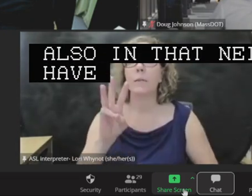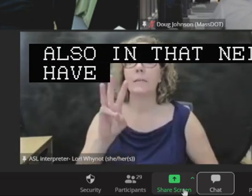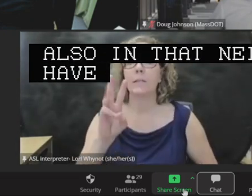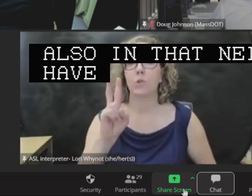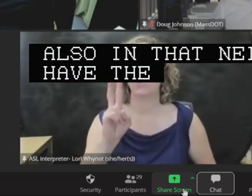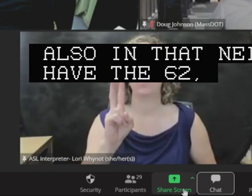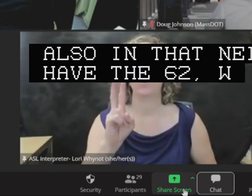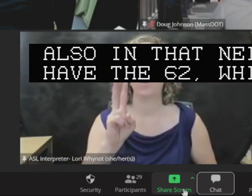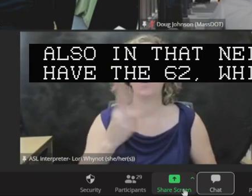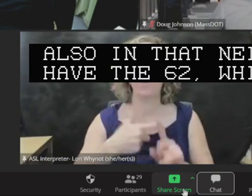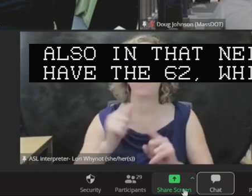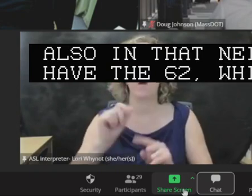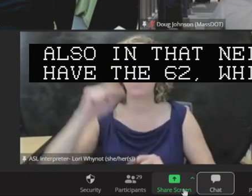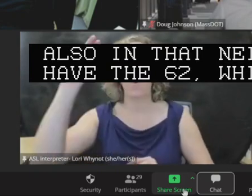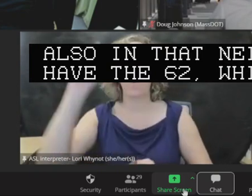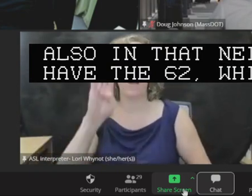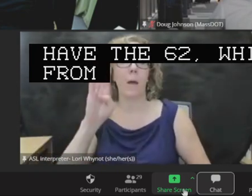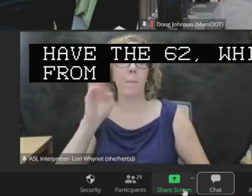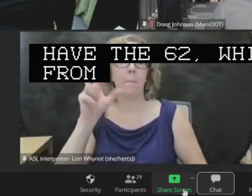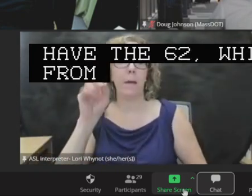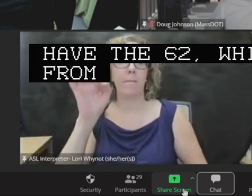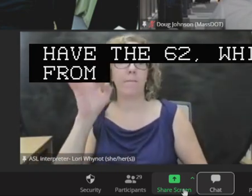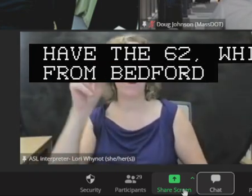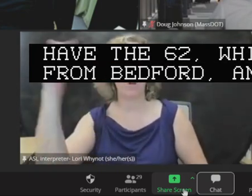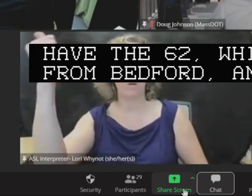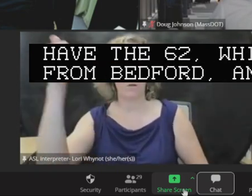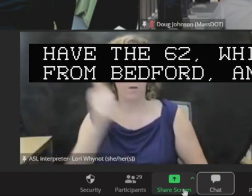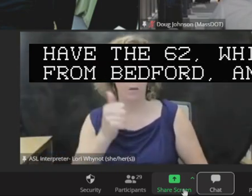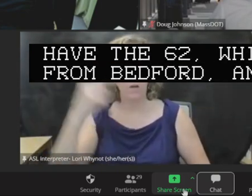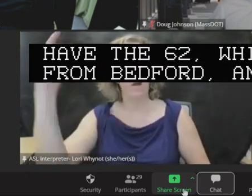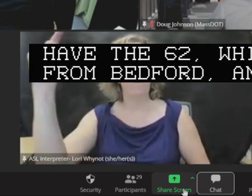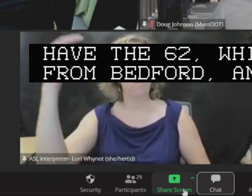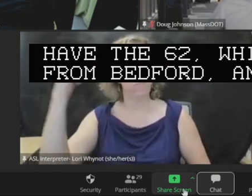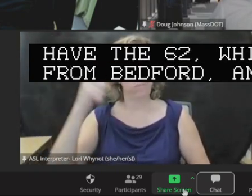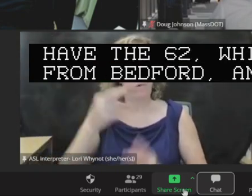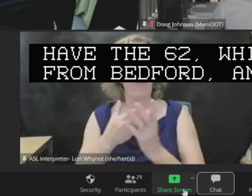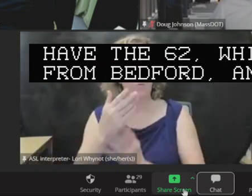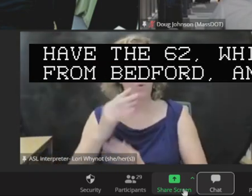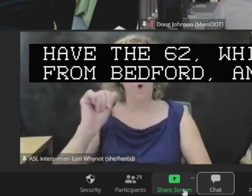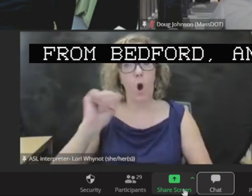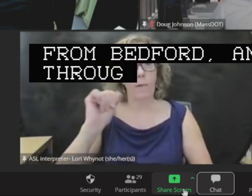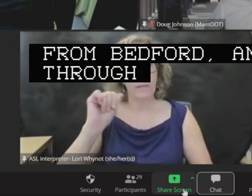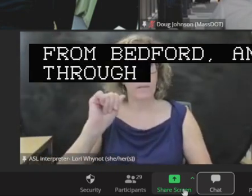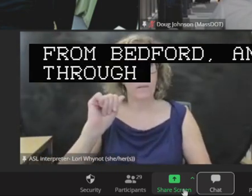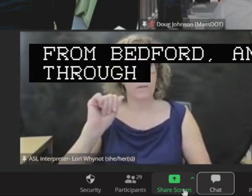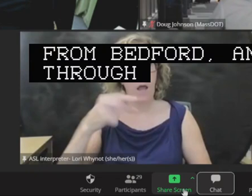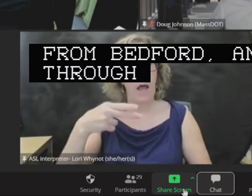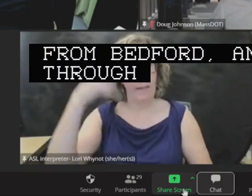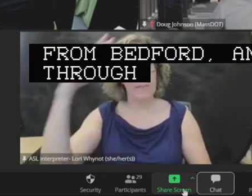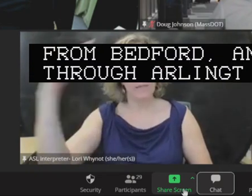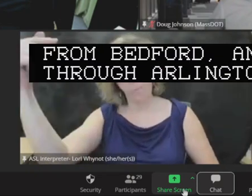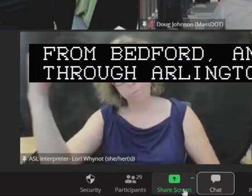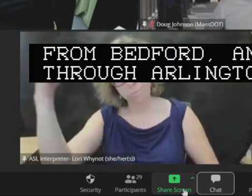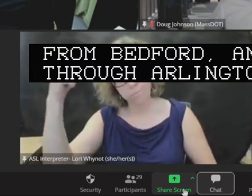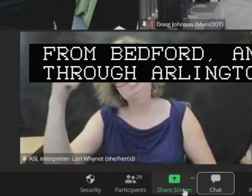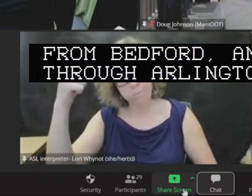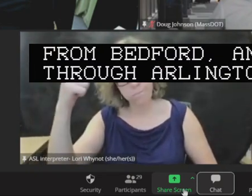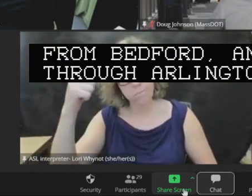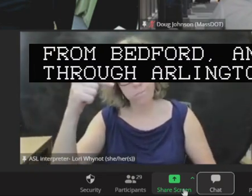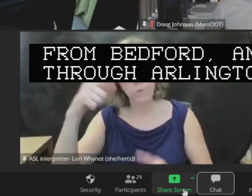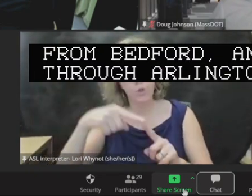from Bedford, and it comes down through Arlington Heights on its way to